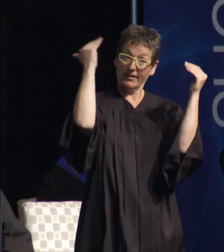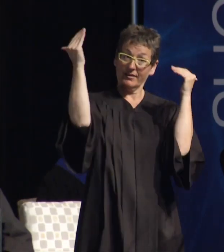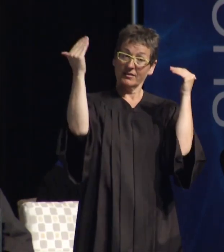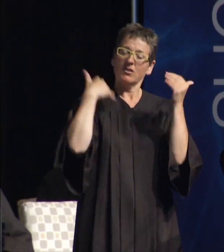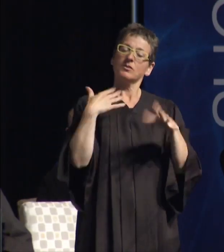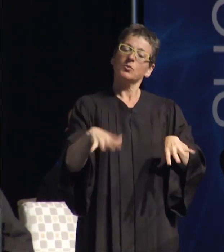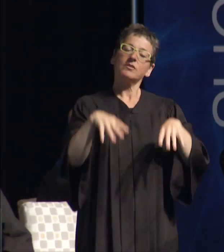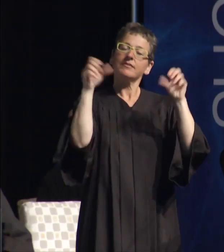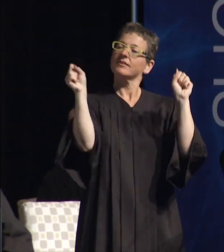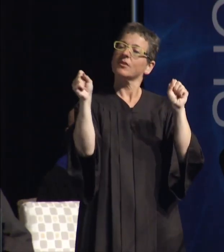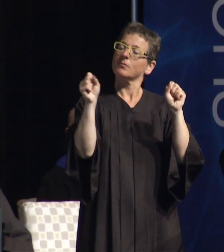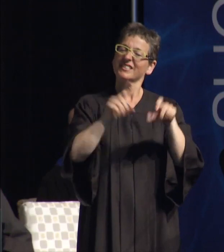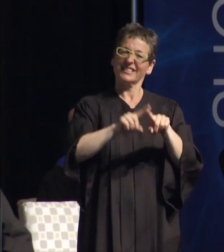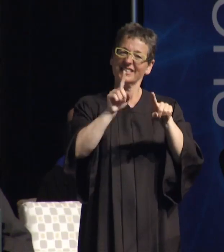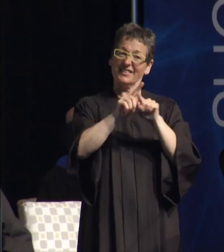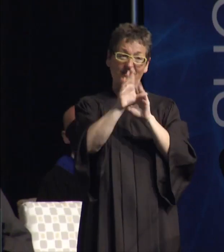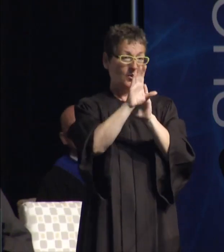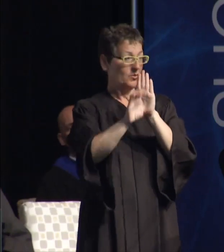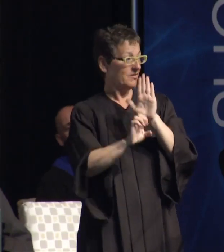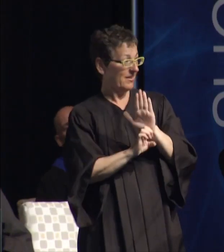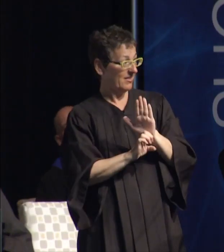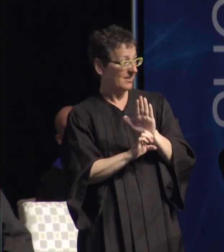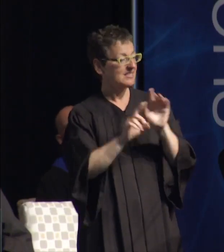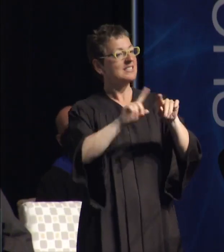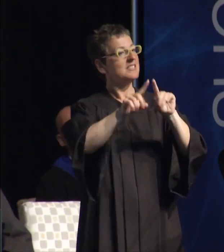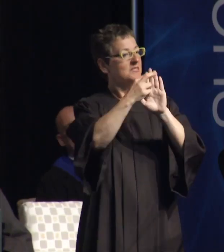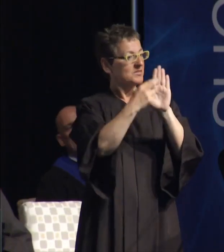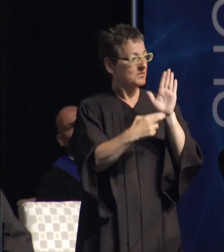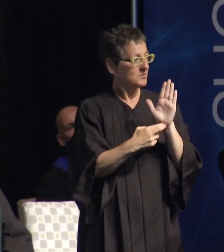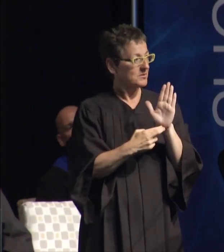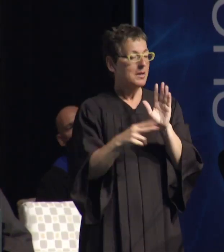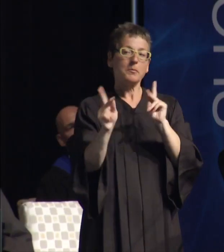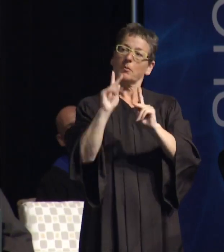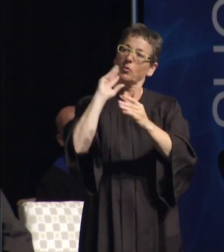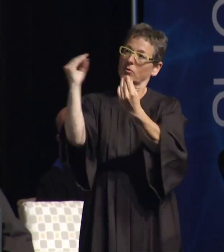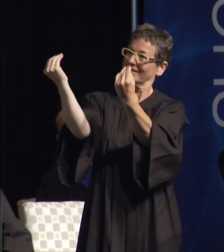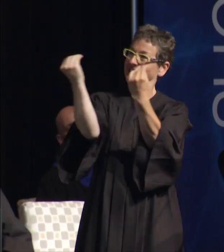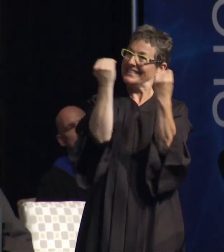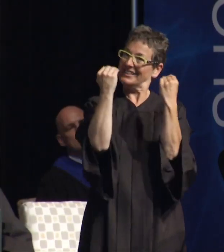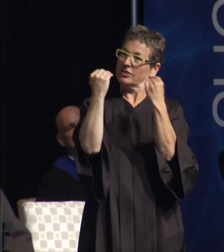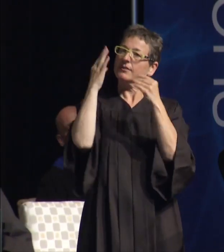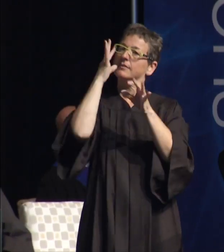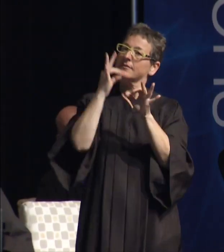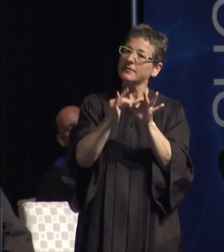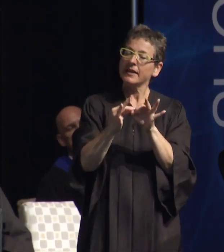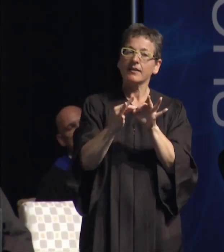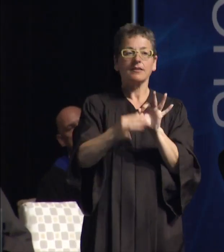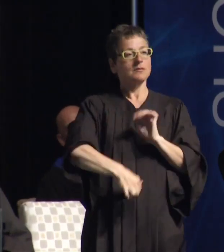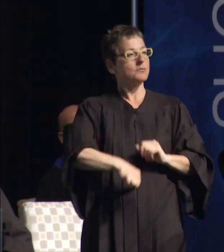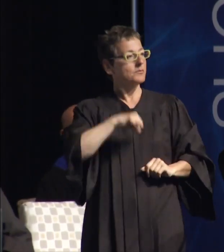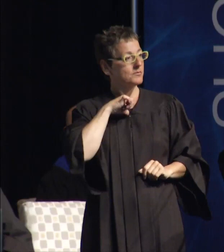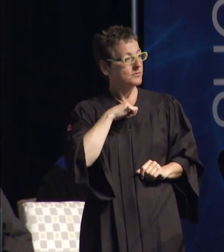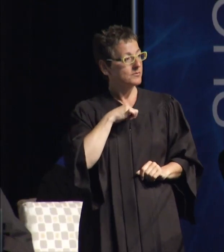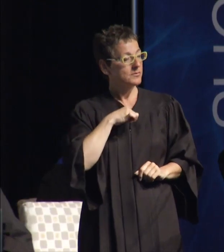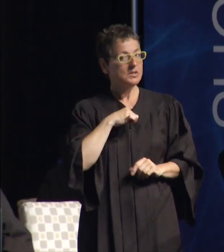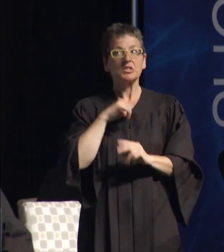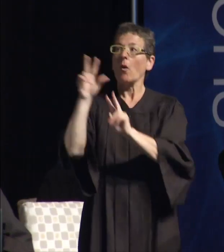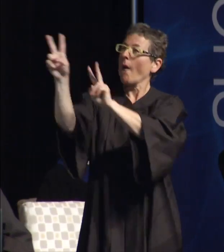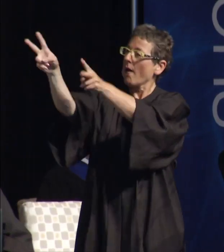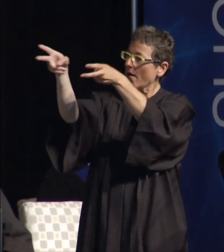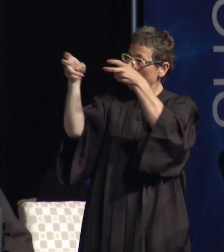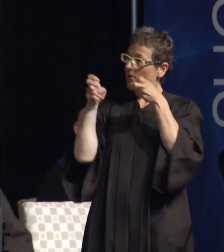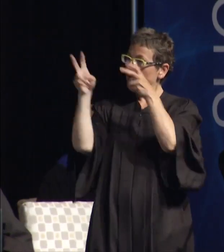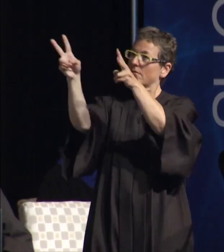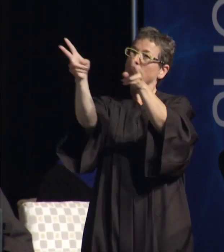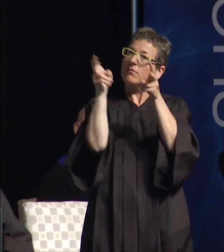of ethics and principles, taken from people who instilled faith and integrity into us, taking their values and beliefs and shaping